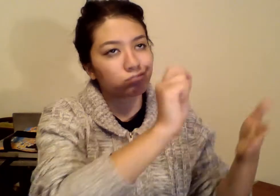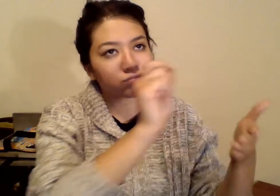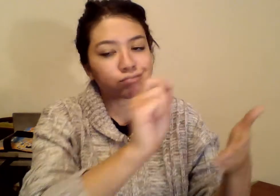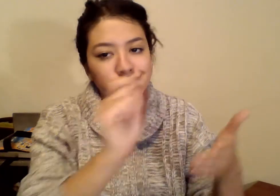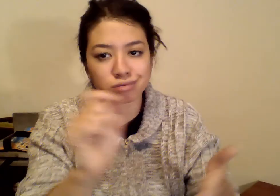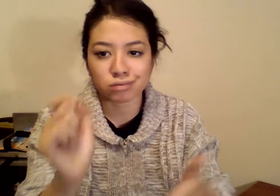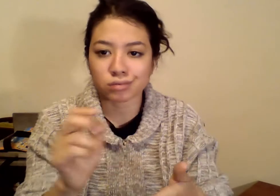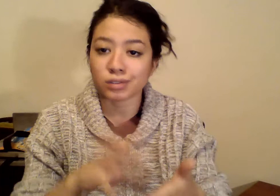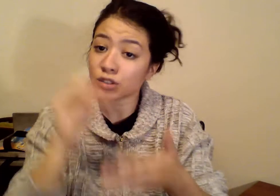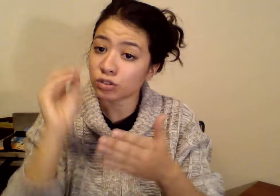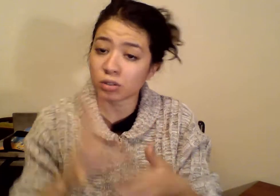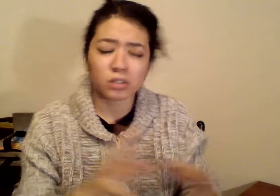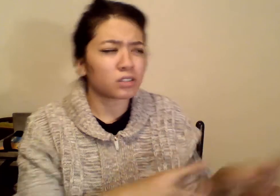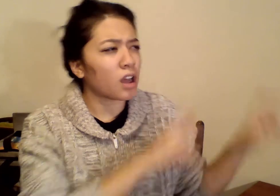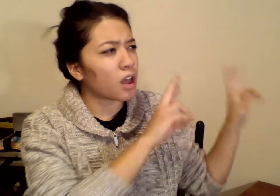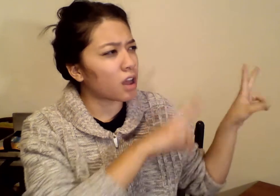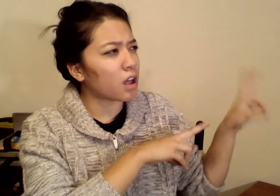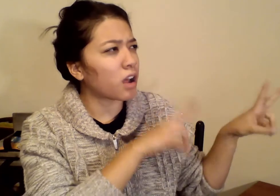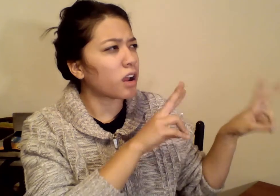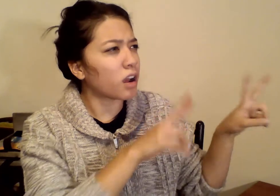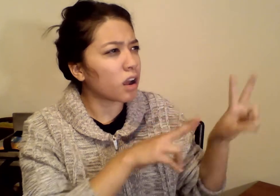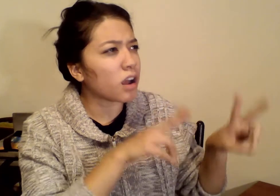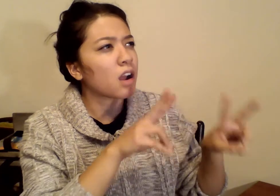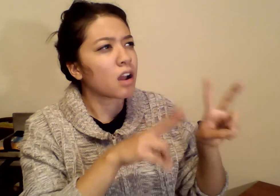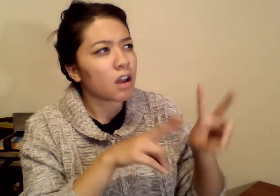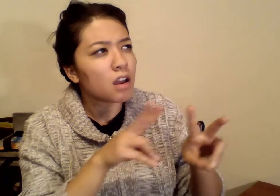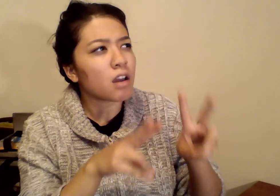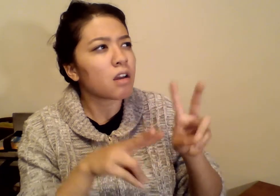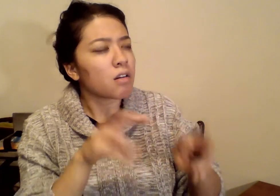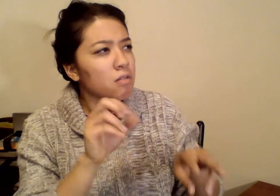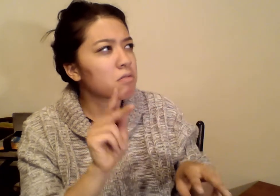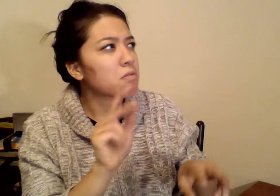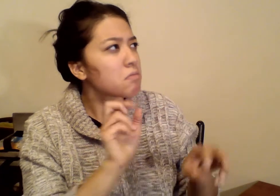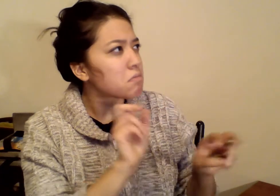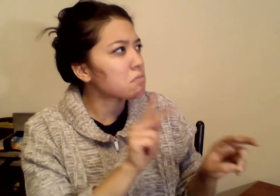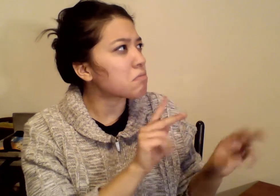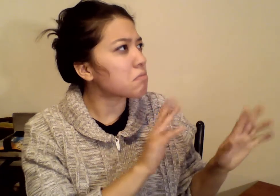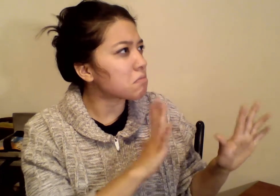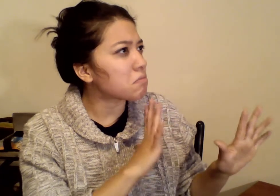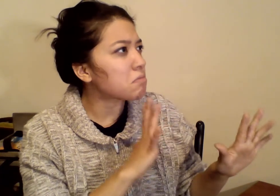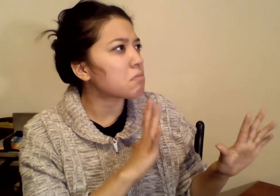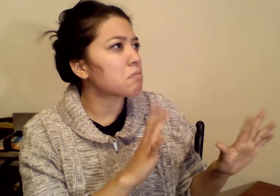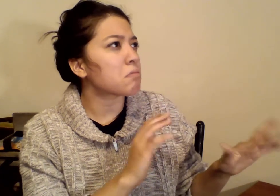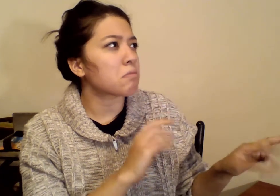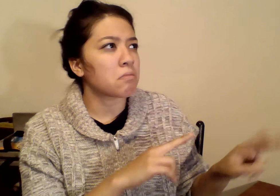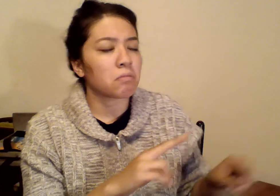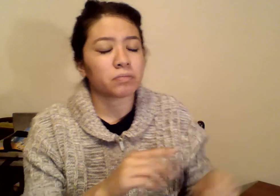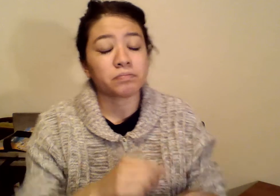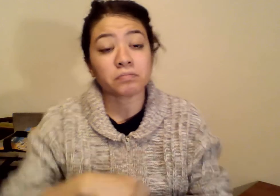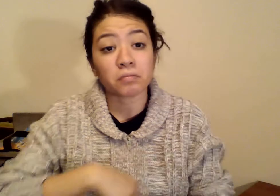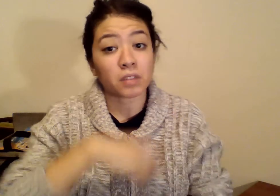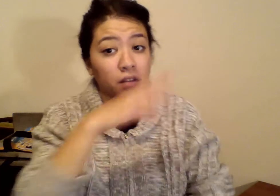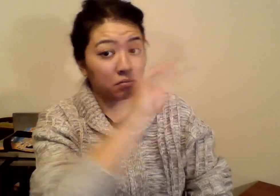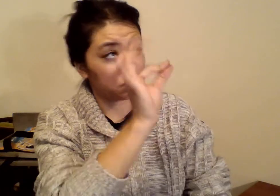these different issues that have been brought to class, and they decide on their research projects that they're going to do related to